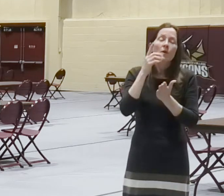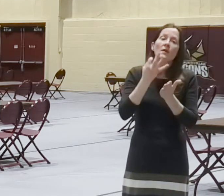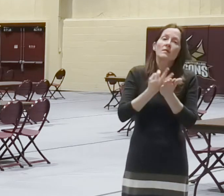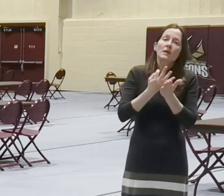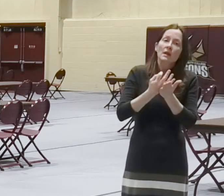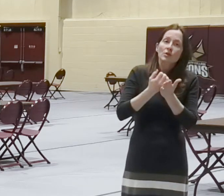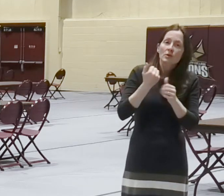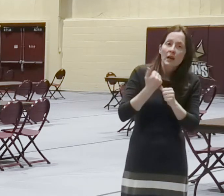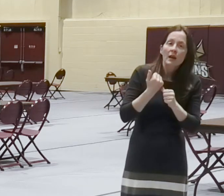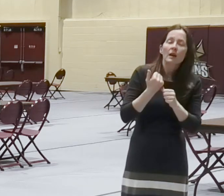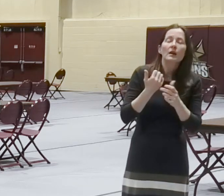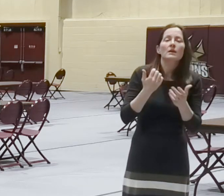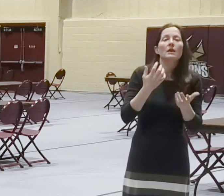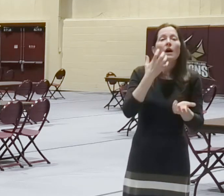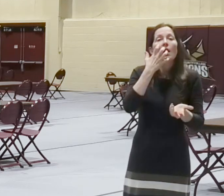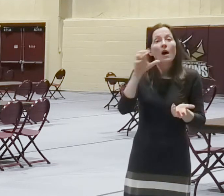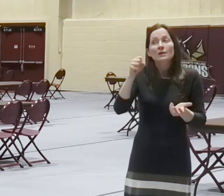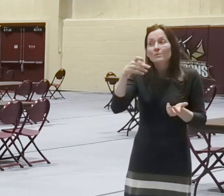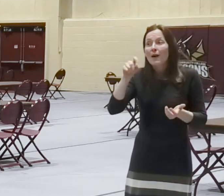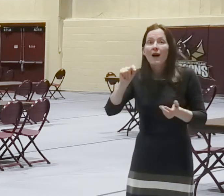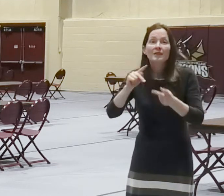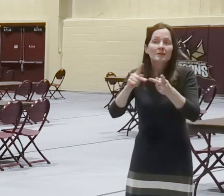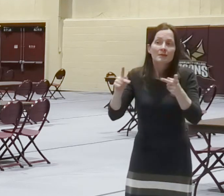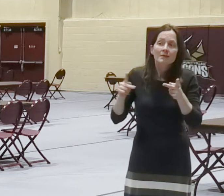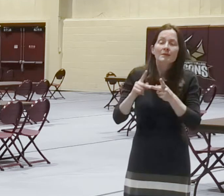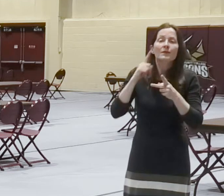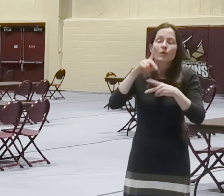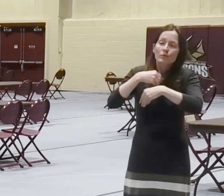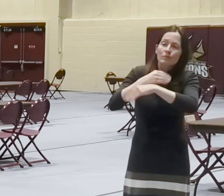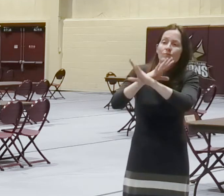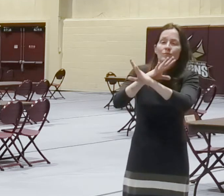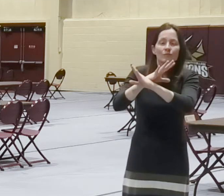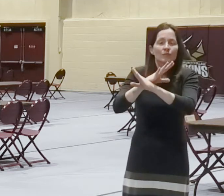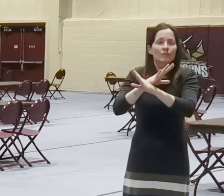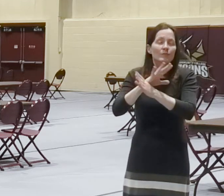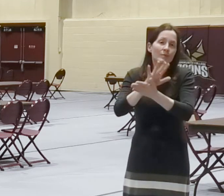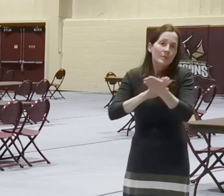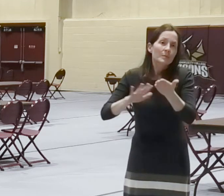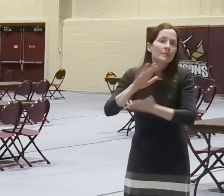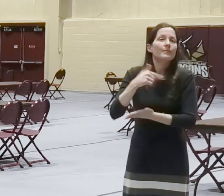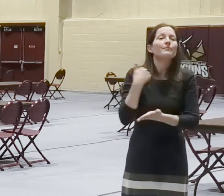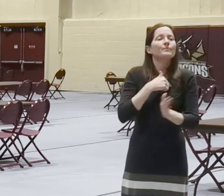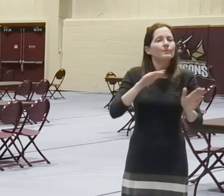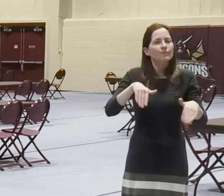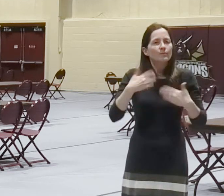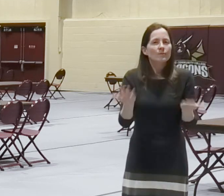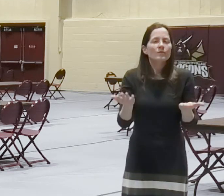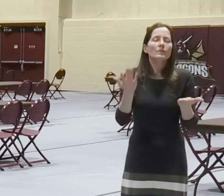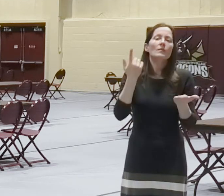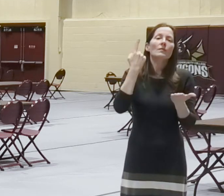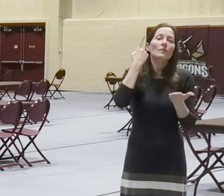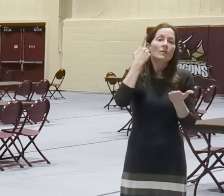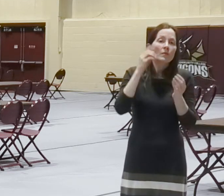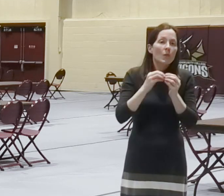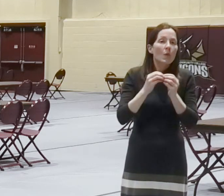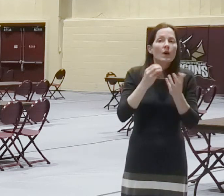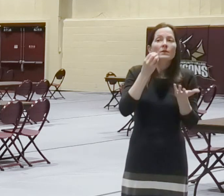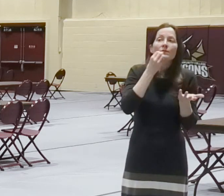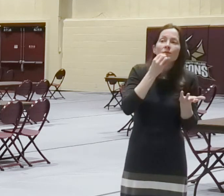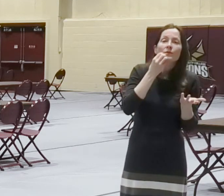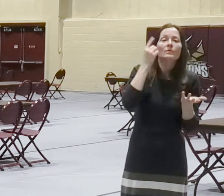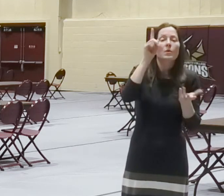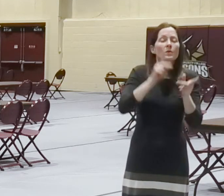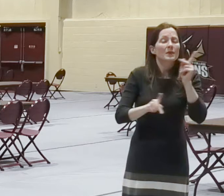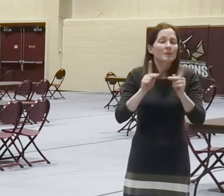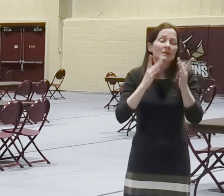mental health care and additional support for students experiencing food and housing insecurity. The college has